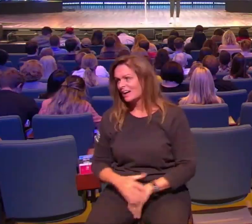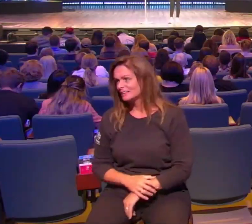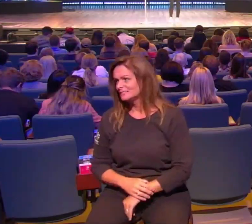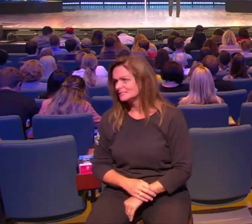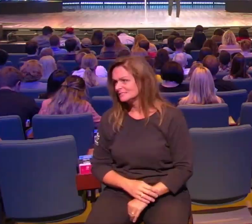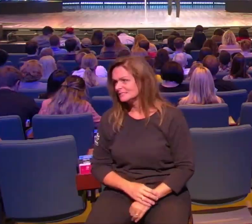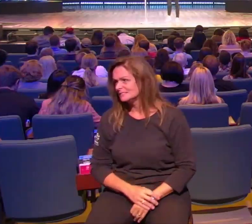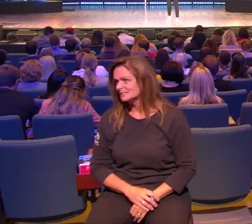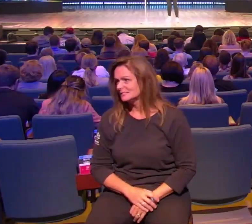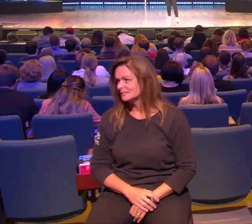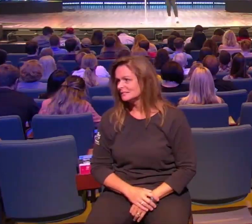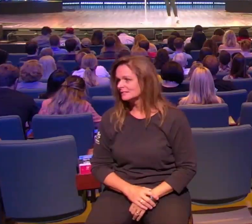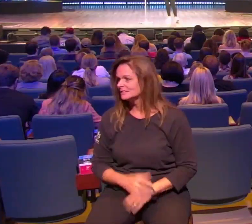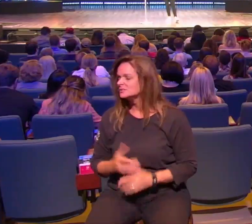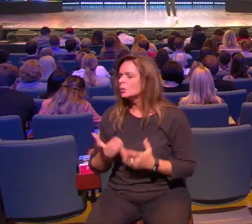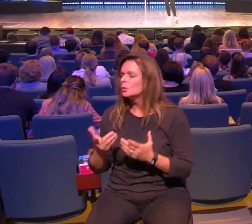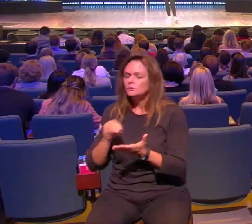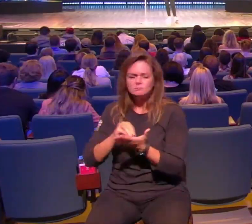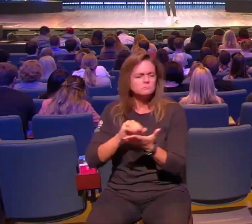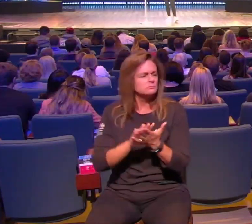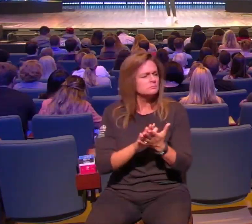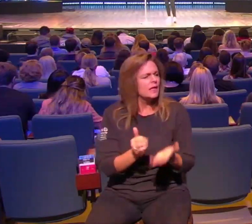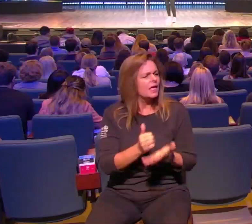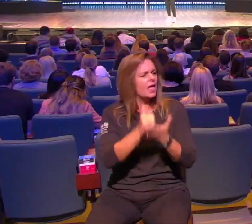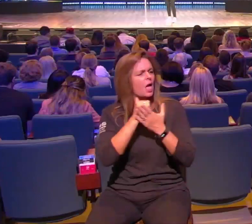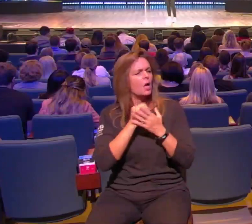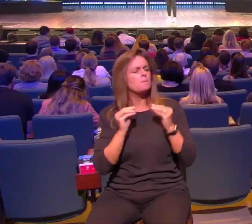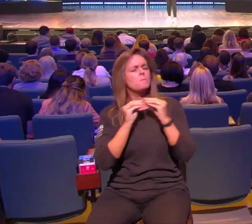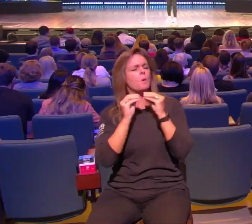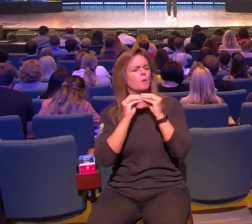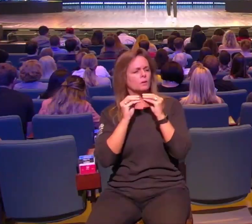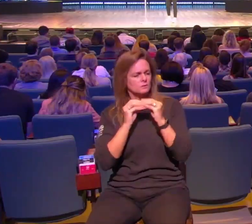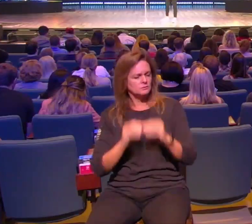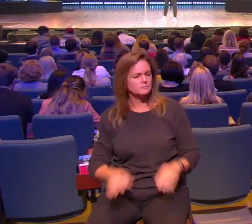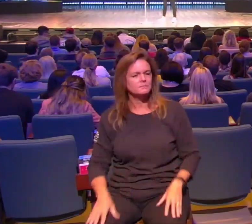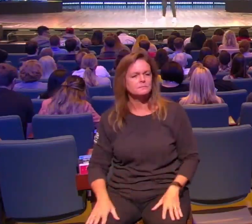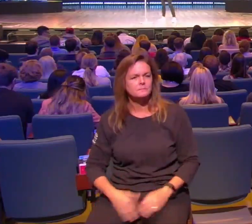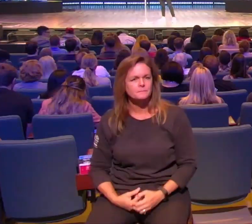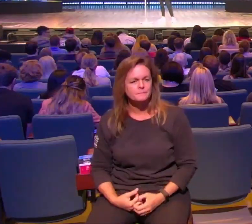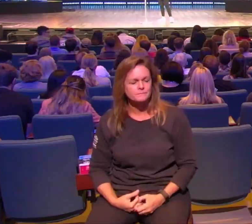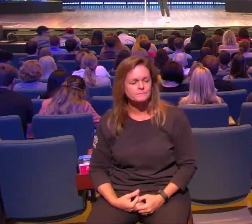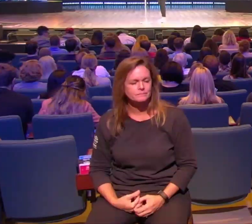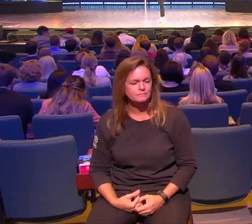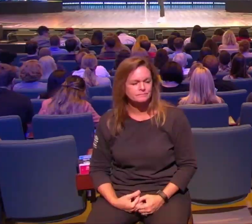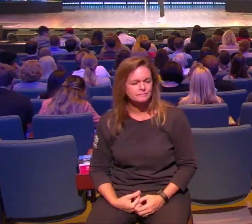show you the more. Would you just write that down? In a minute, we're gonna pray for those.